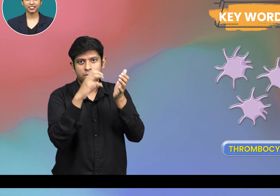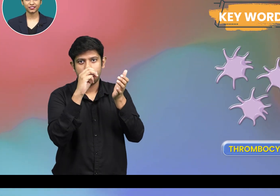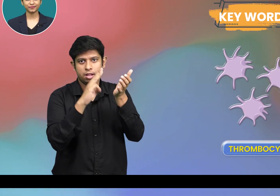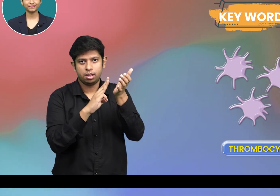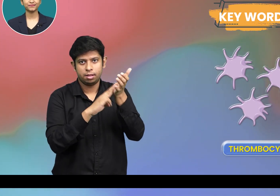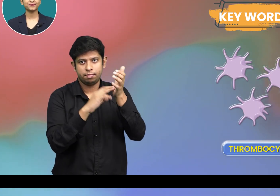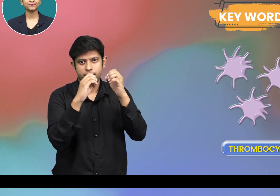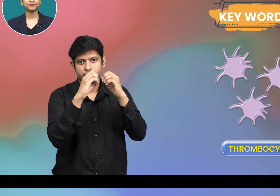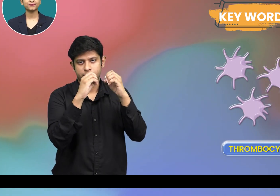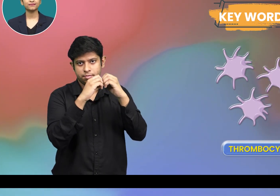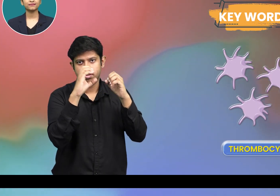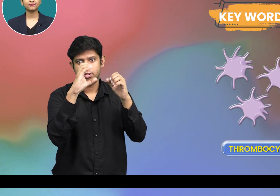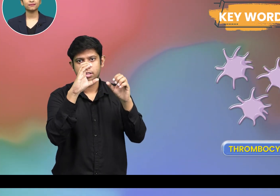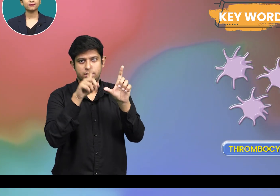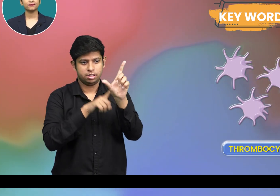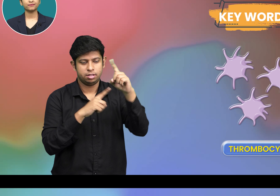Thrombocyte: